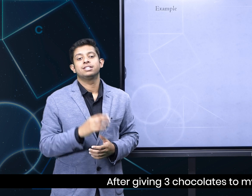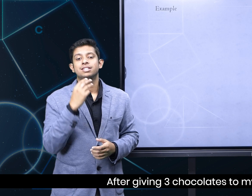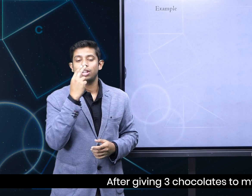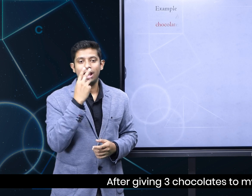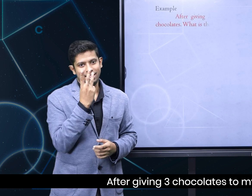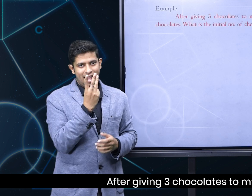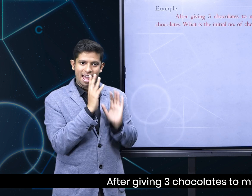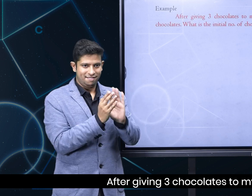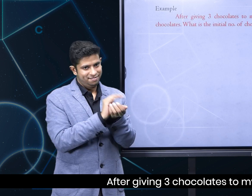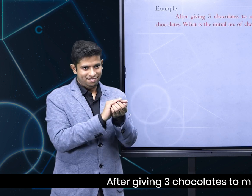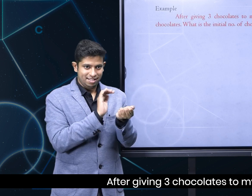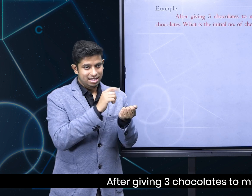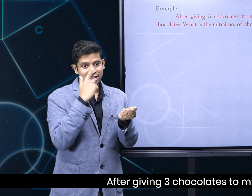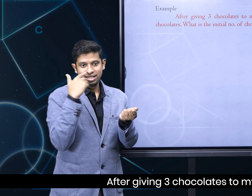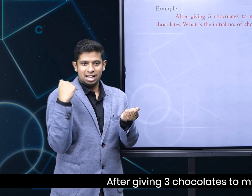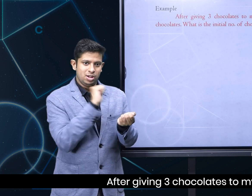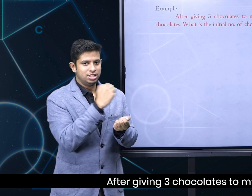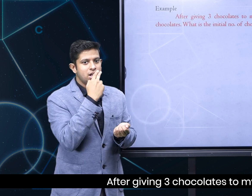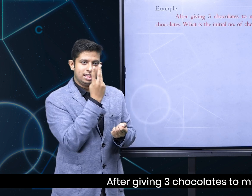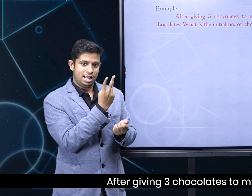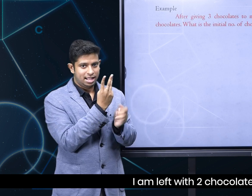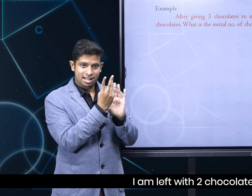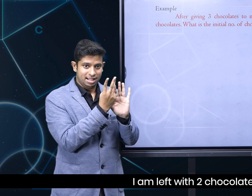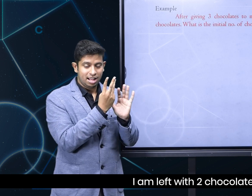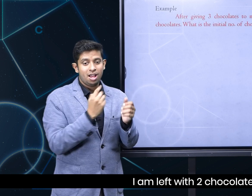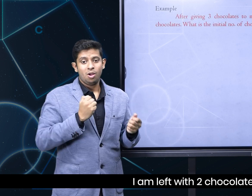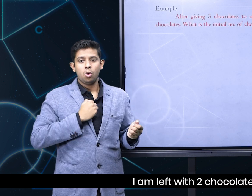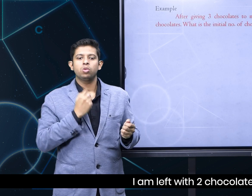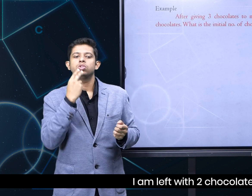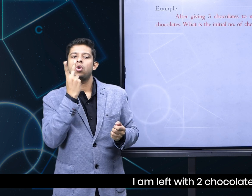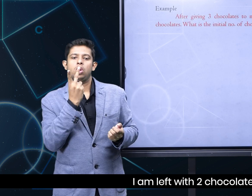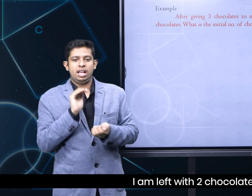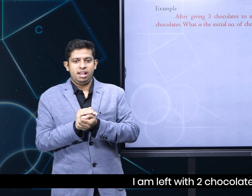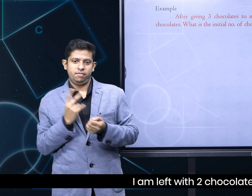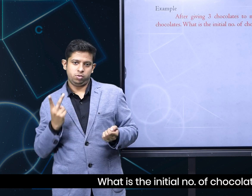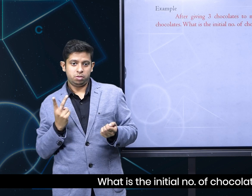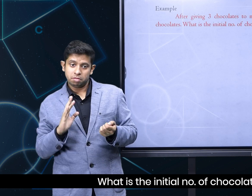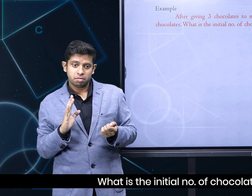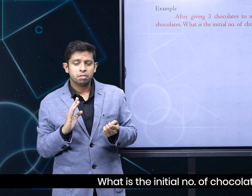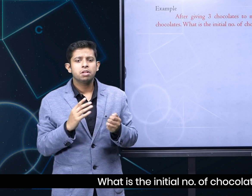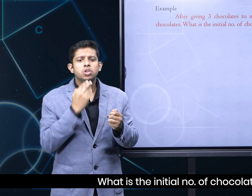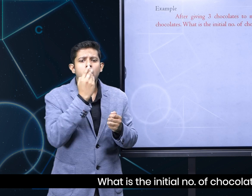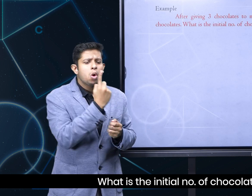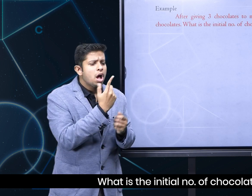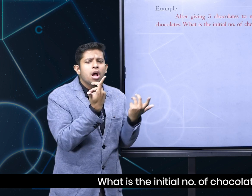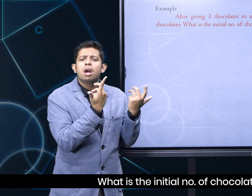after giving 3 chocolates to my sister, I am left with 2 chocolates. What is the initial number of chocolates I